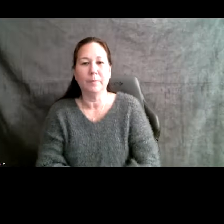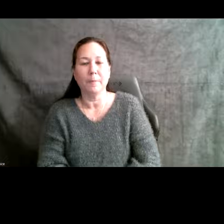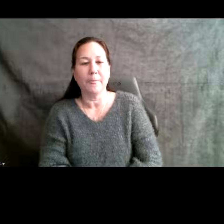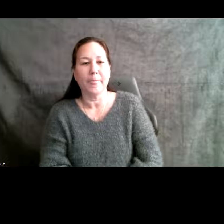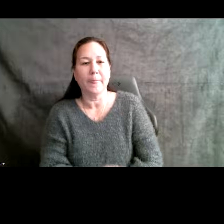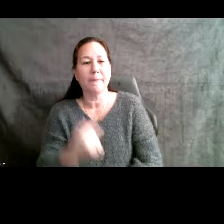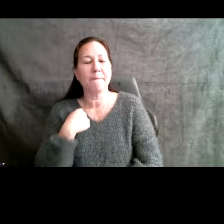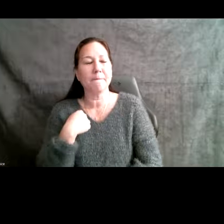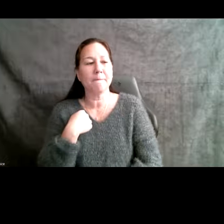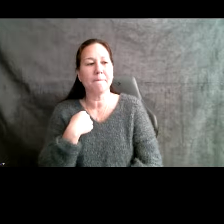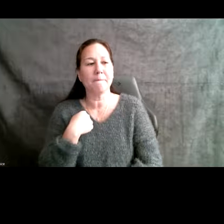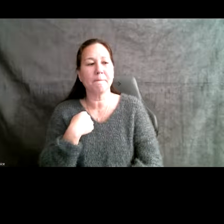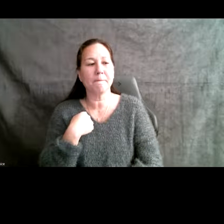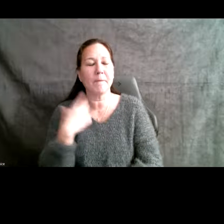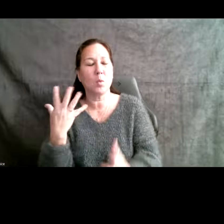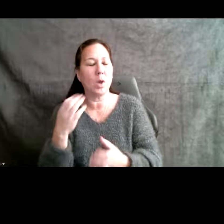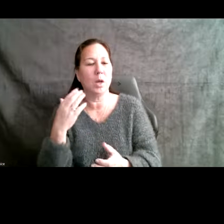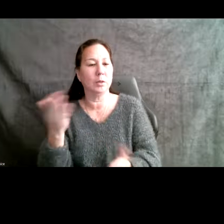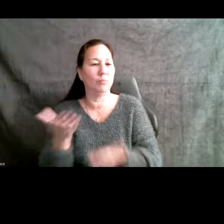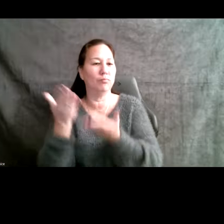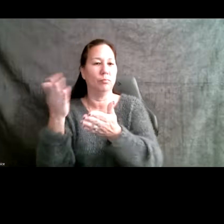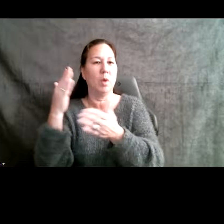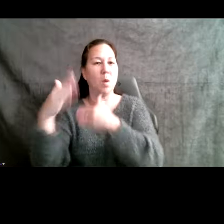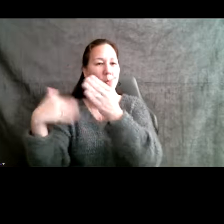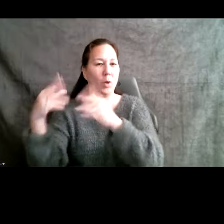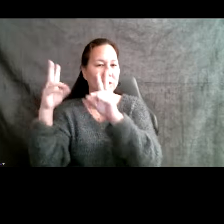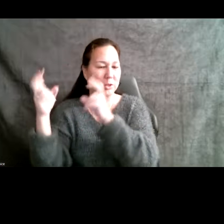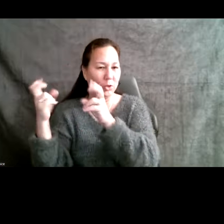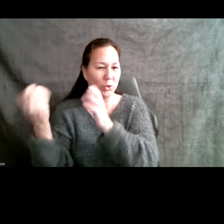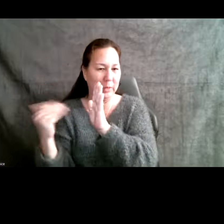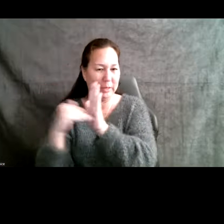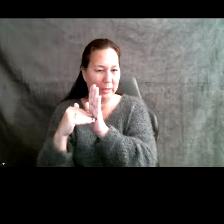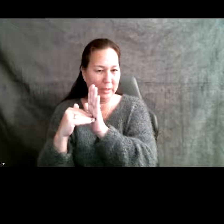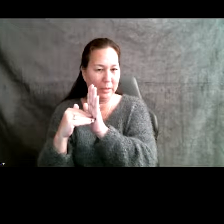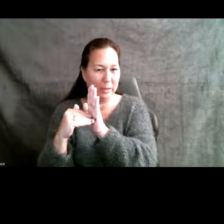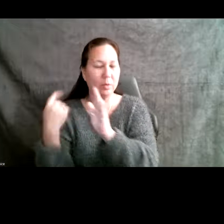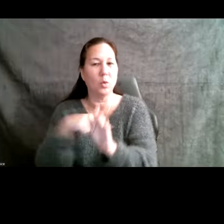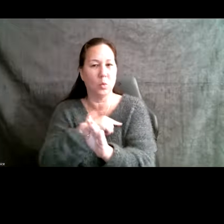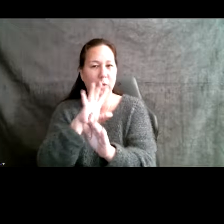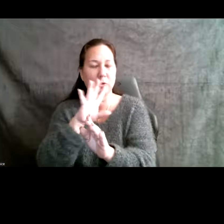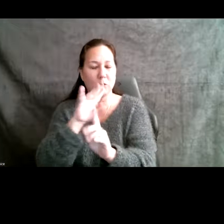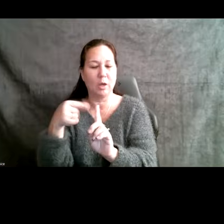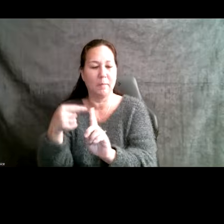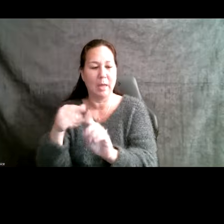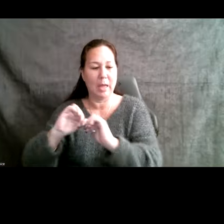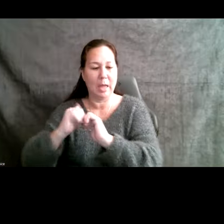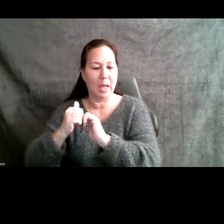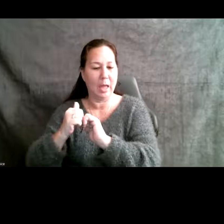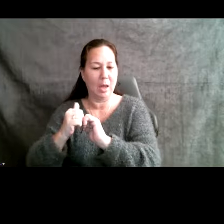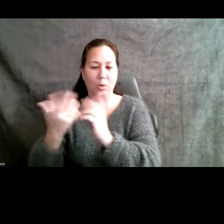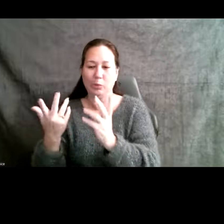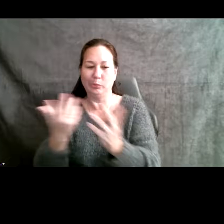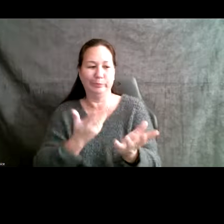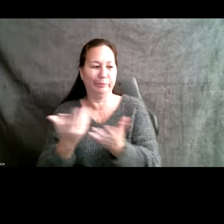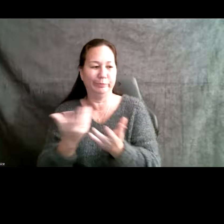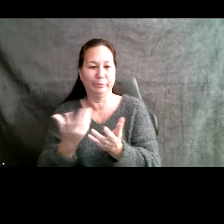raise a process issue again here. We can talk about the manner in which